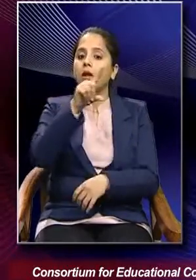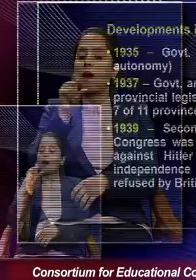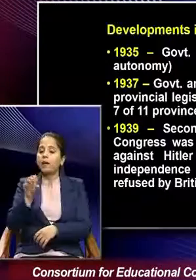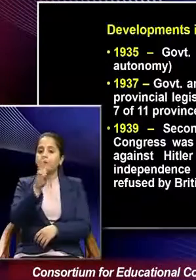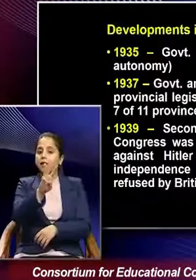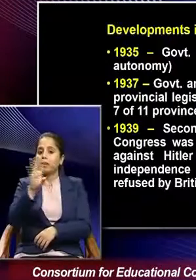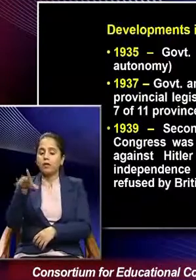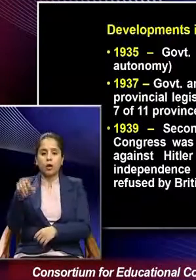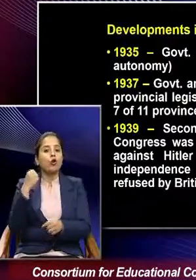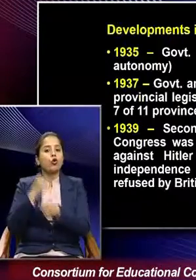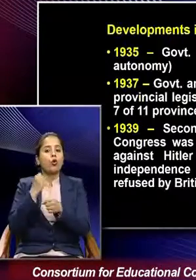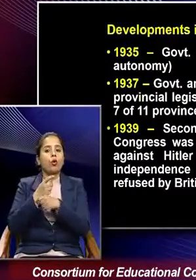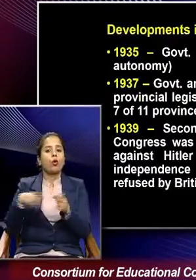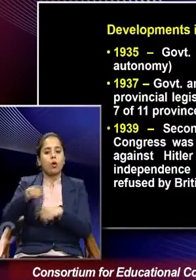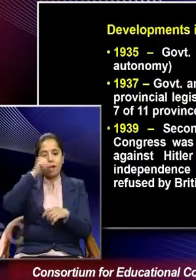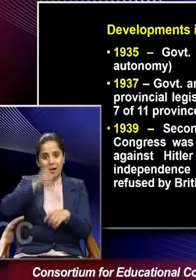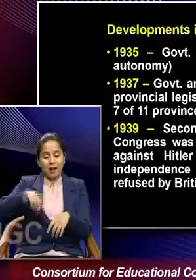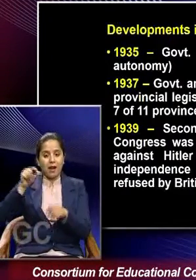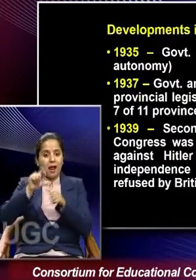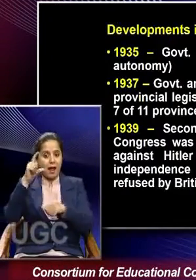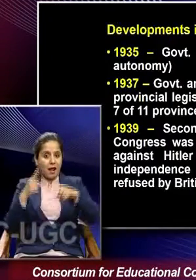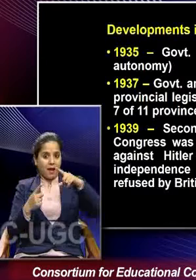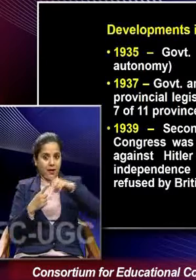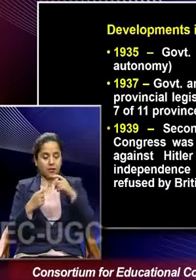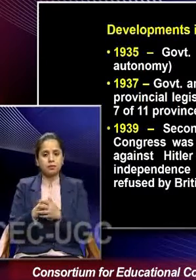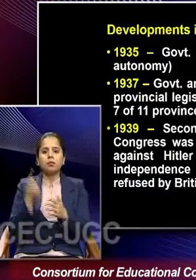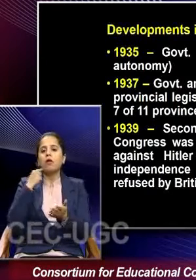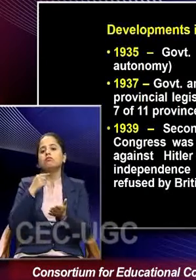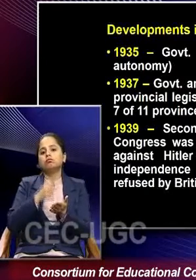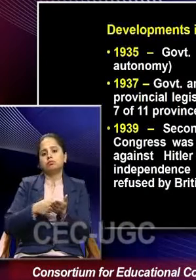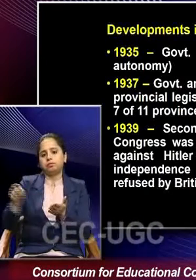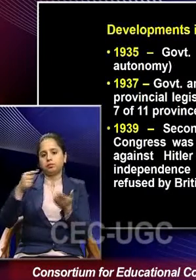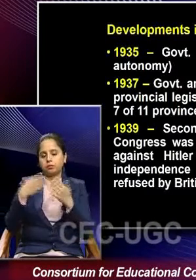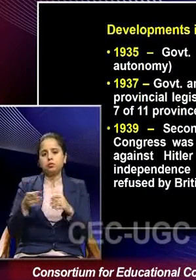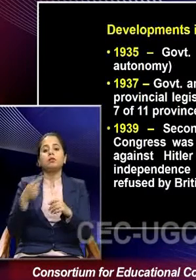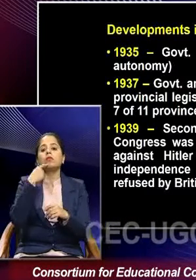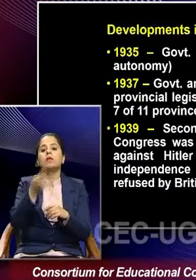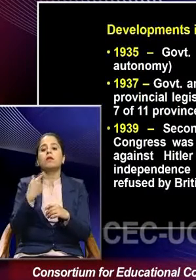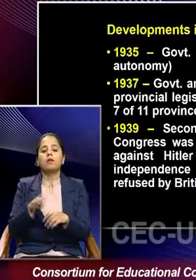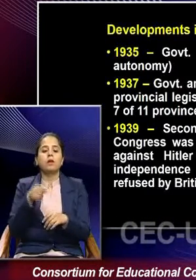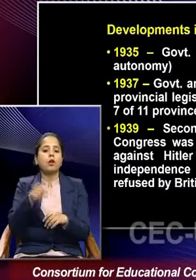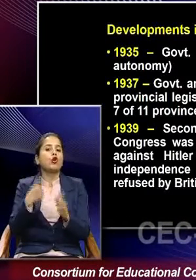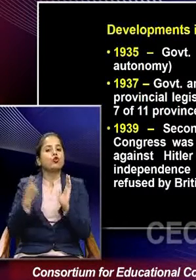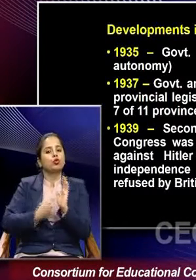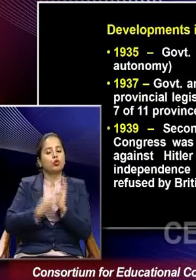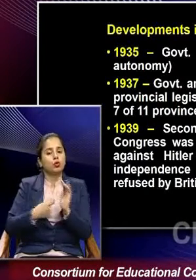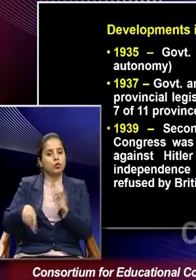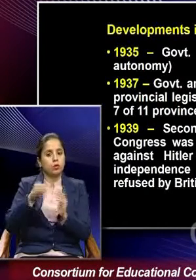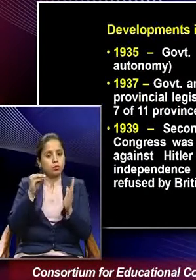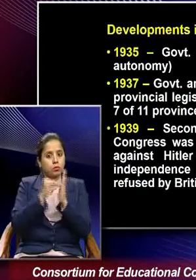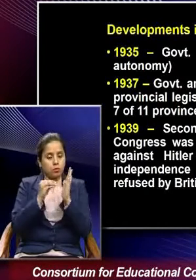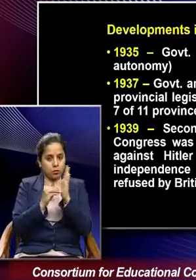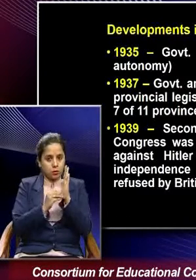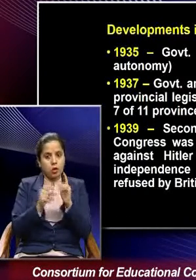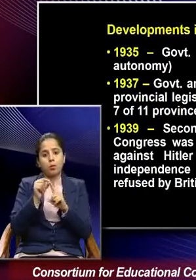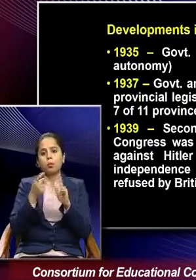1935, Government of India Act was passed, which introduced the principle of